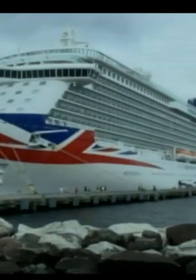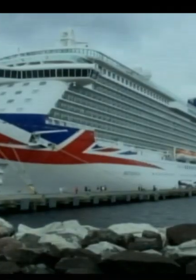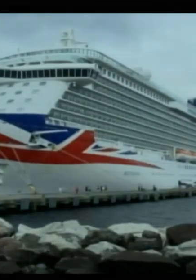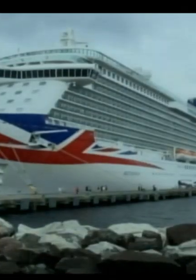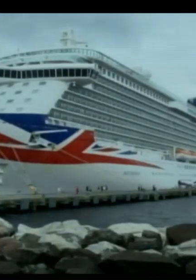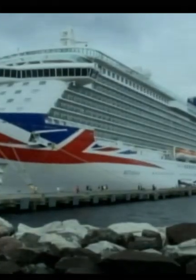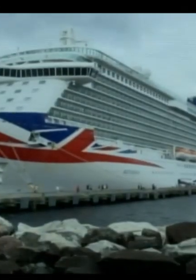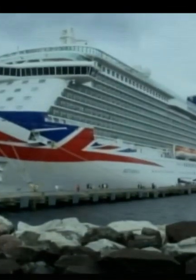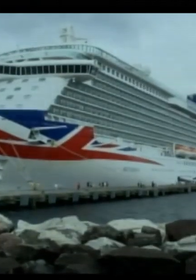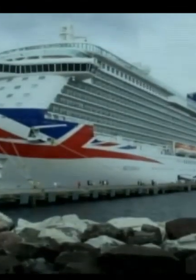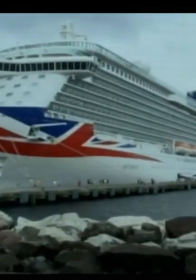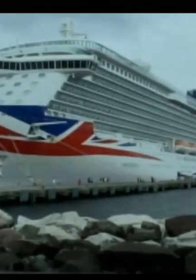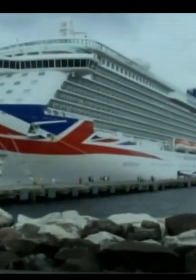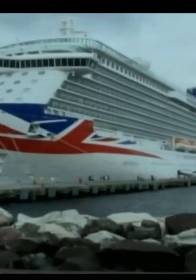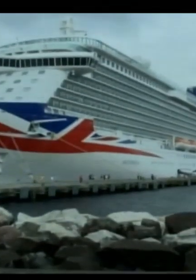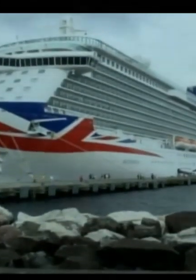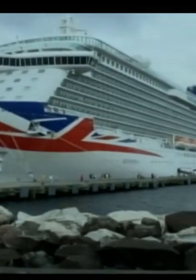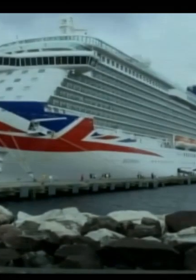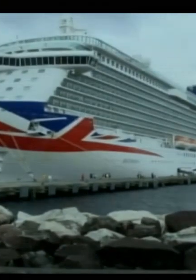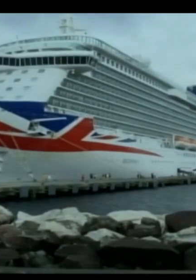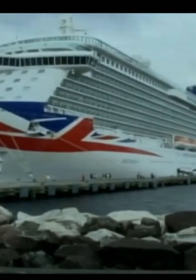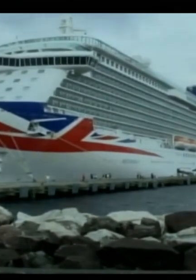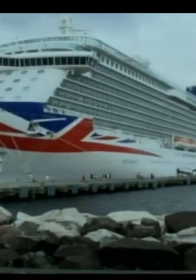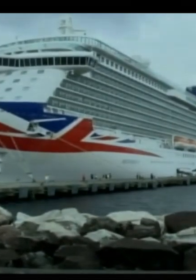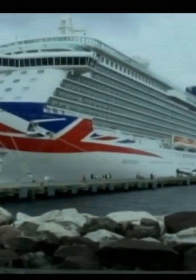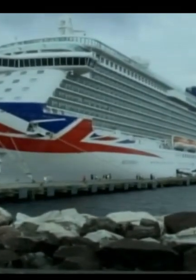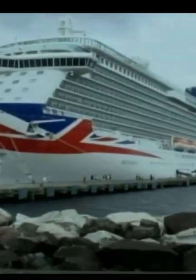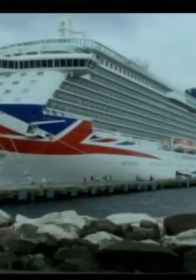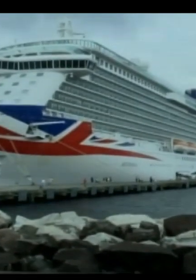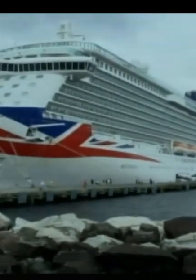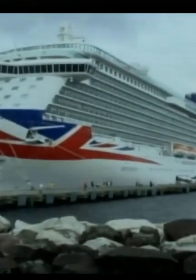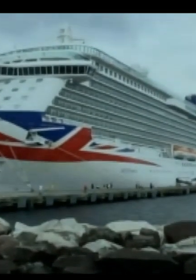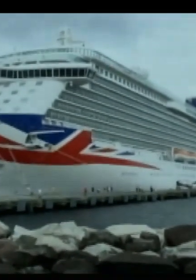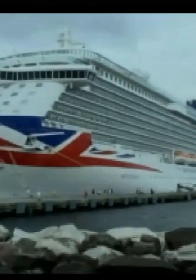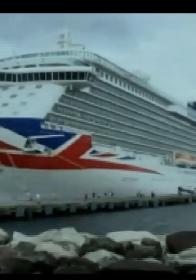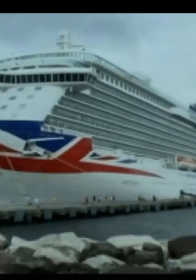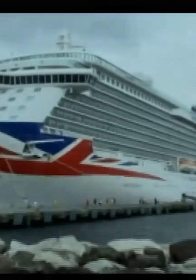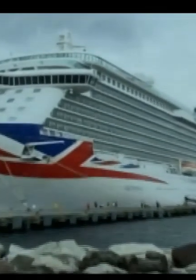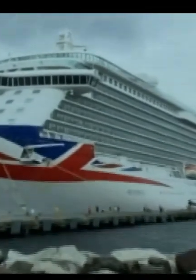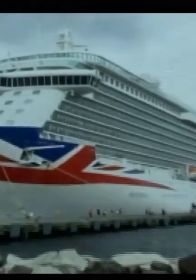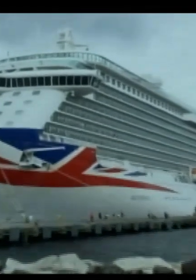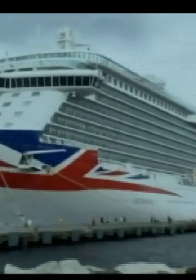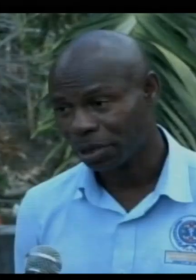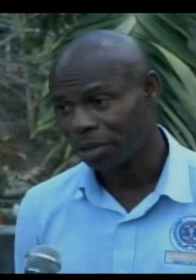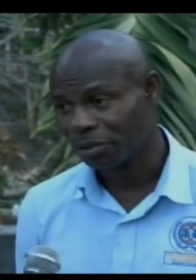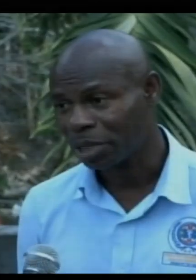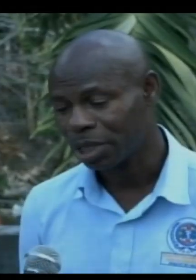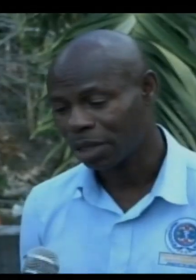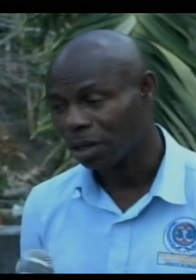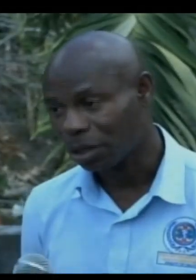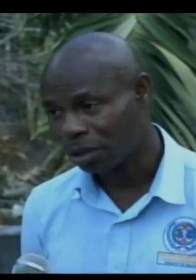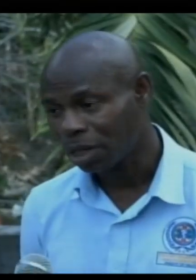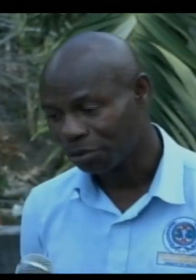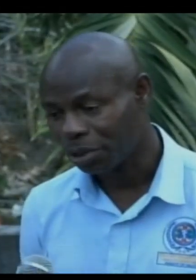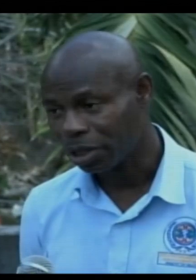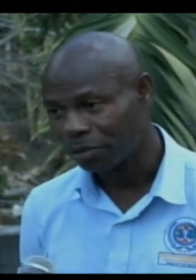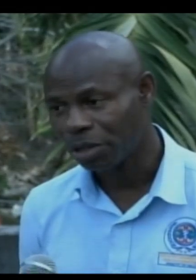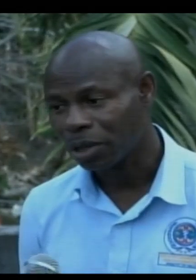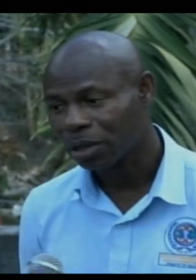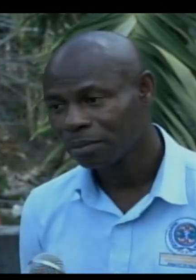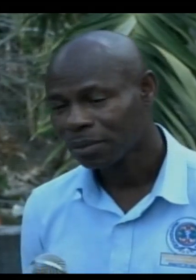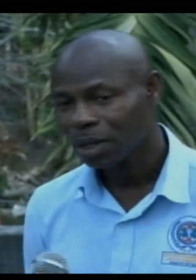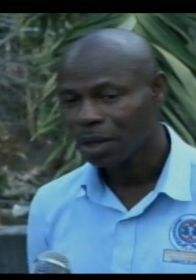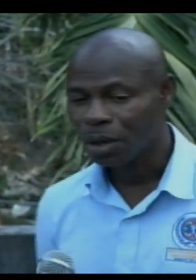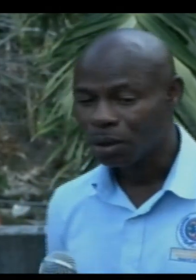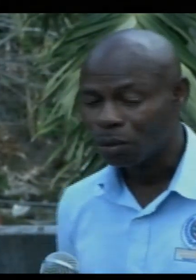Officer via email. The declaration outlines pertinent information of passengers and crew, including their names and